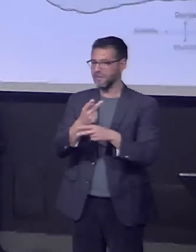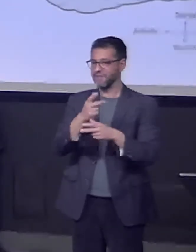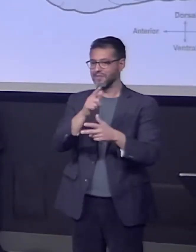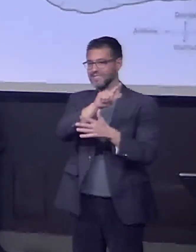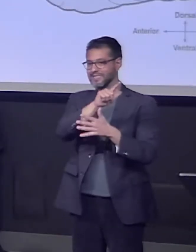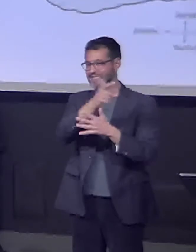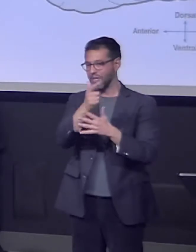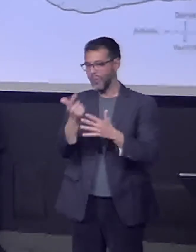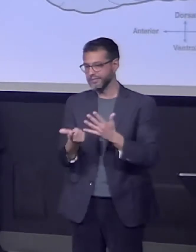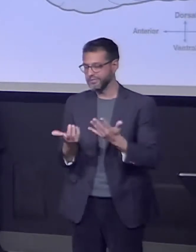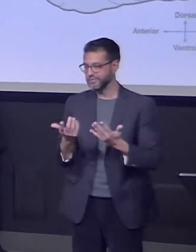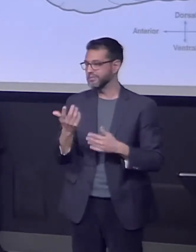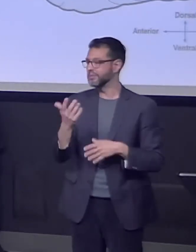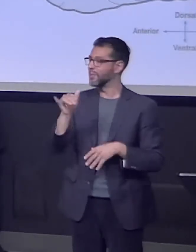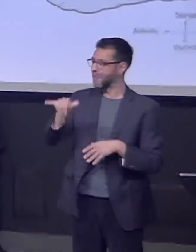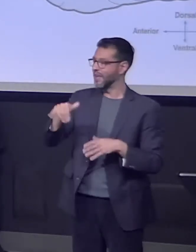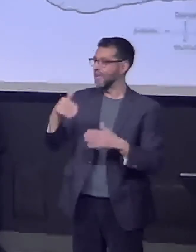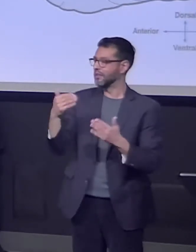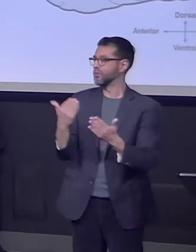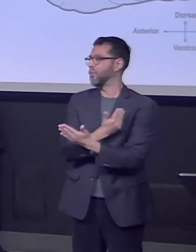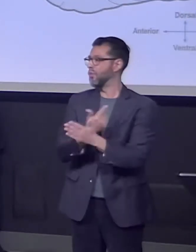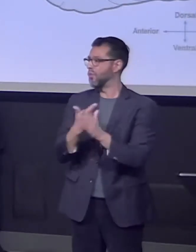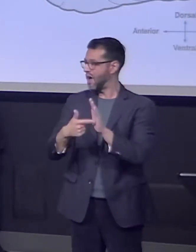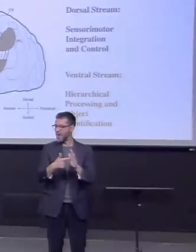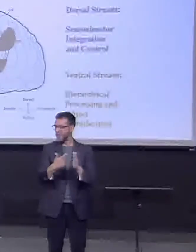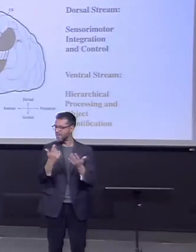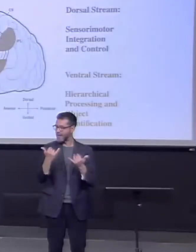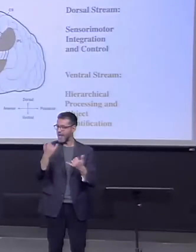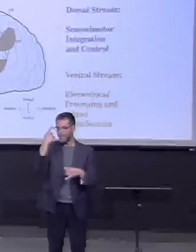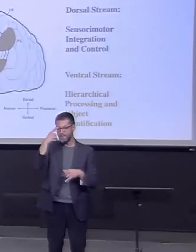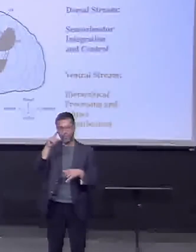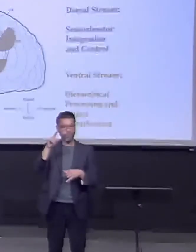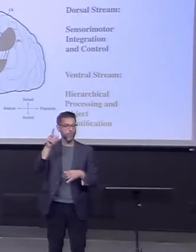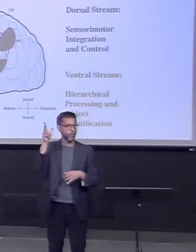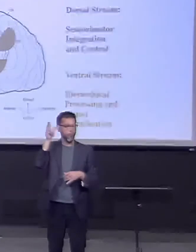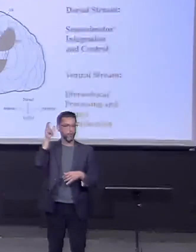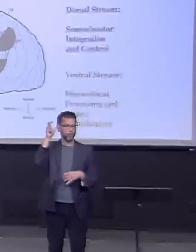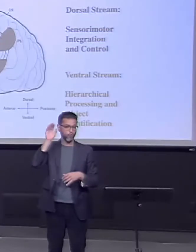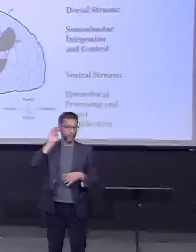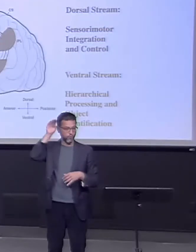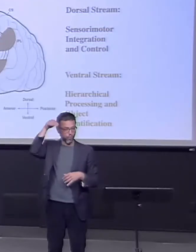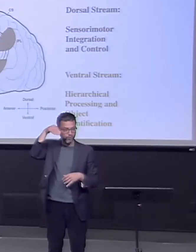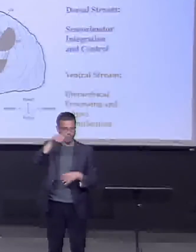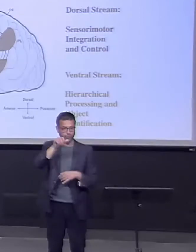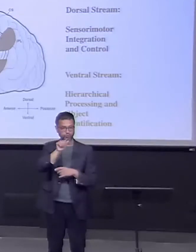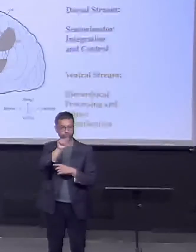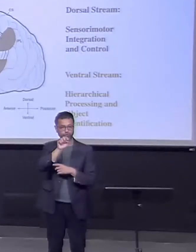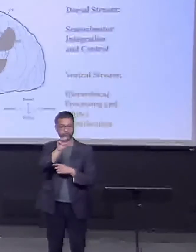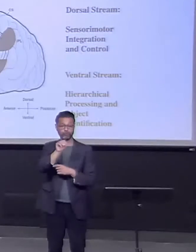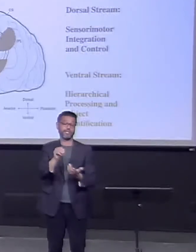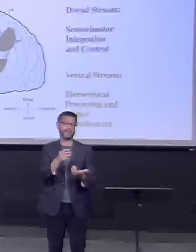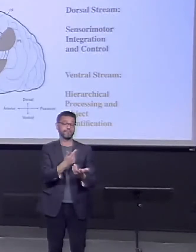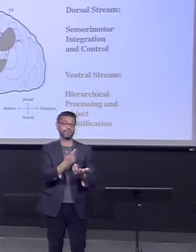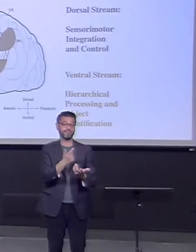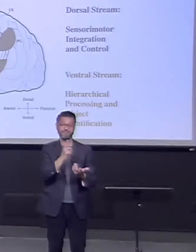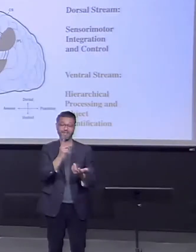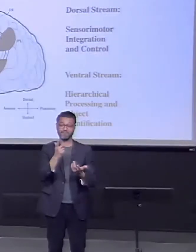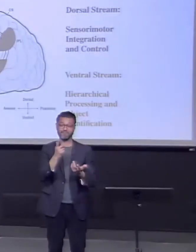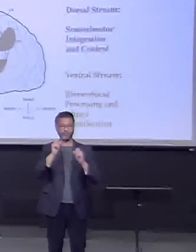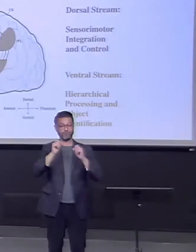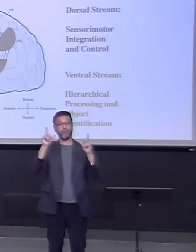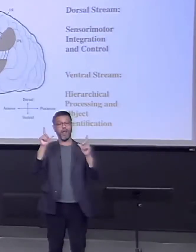this is now the new model for the auditory dorsal stream, which went back to the surprising Beatles